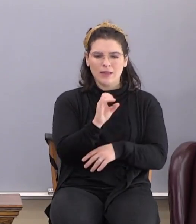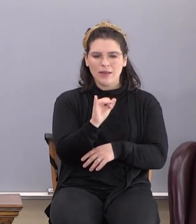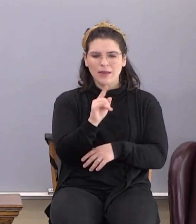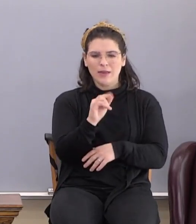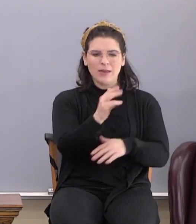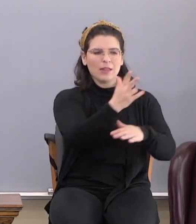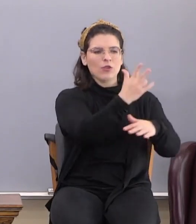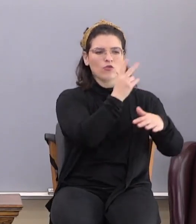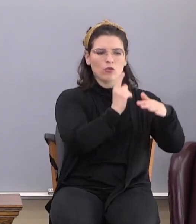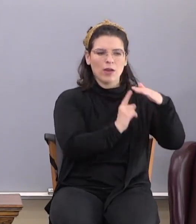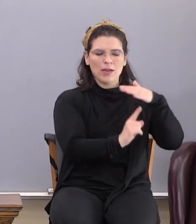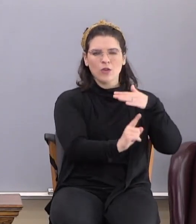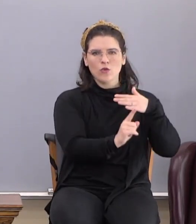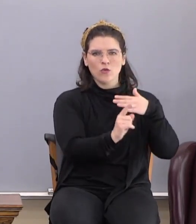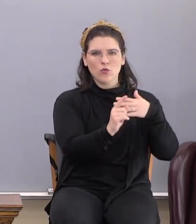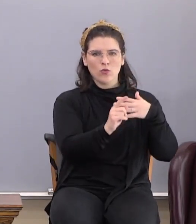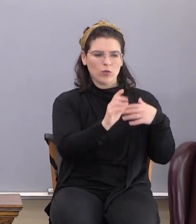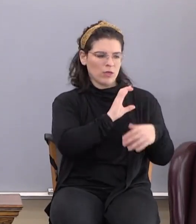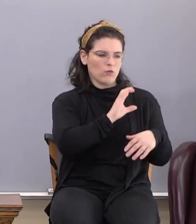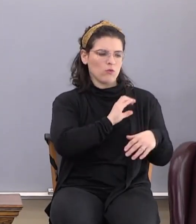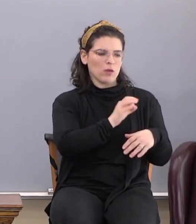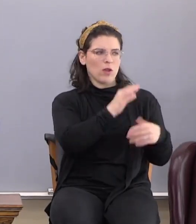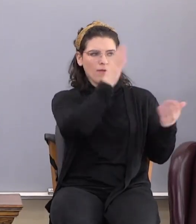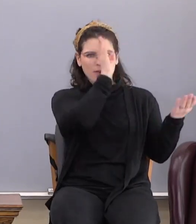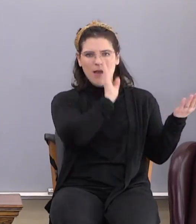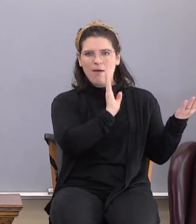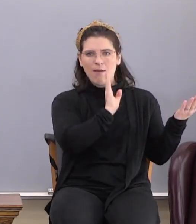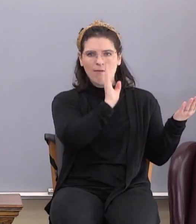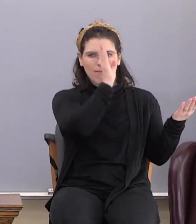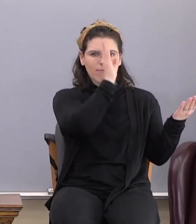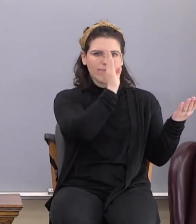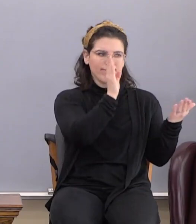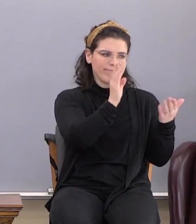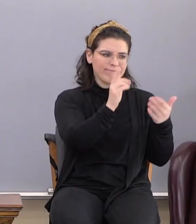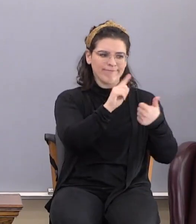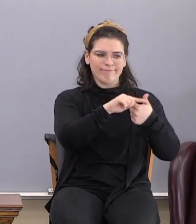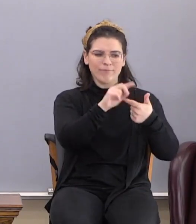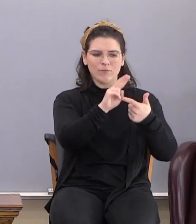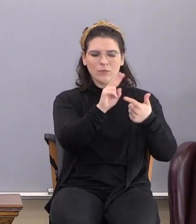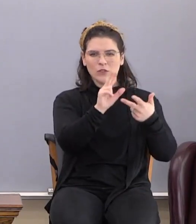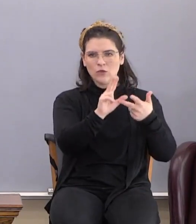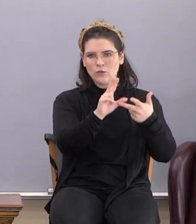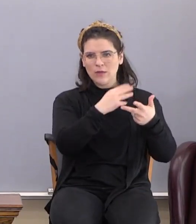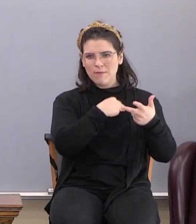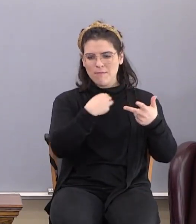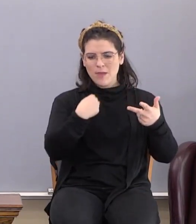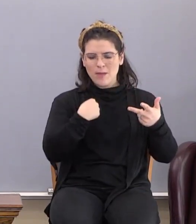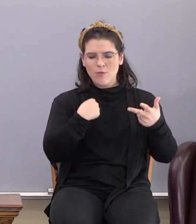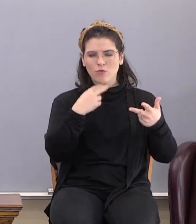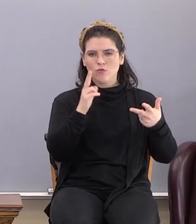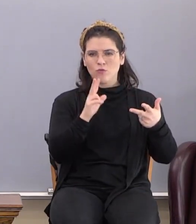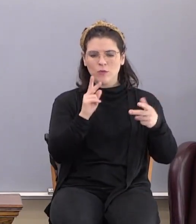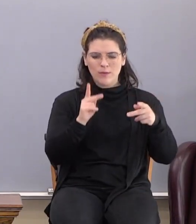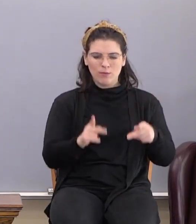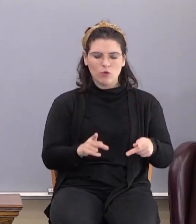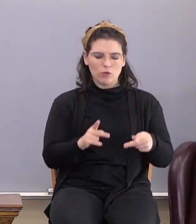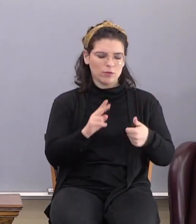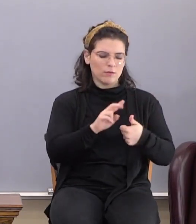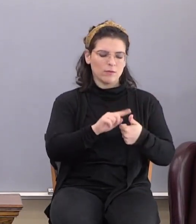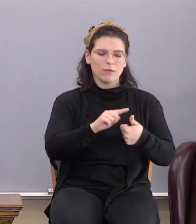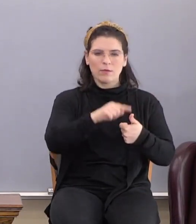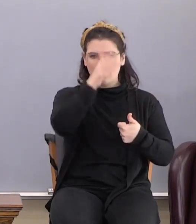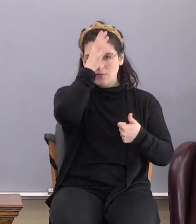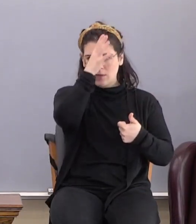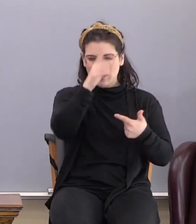the triune nature, the Godhead. Of course, we recognize there are three members, three persons of the Godhead, Father, Son, and